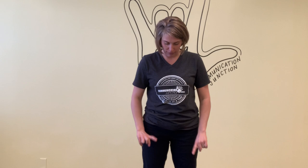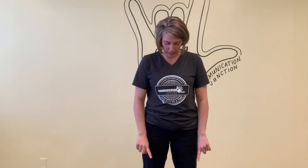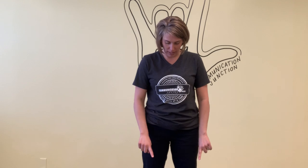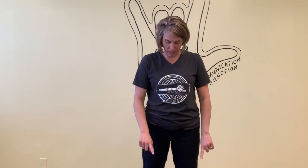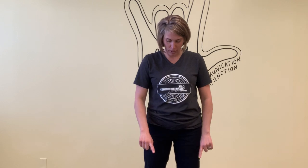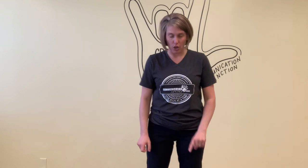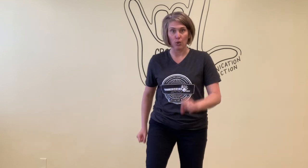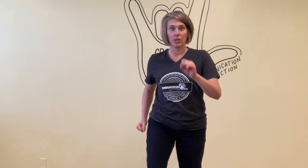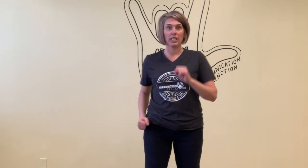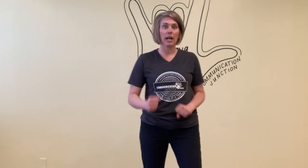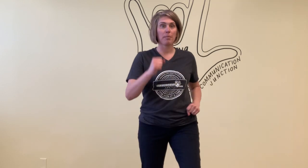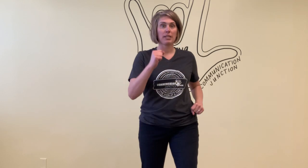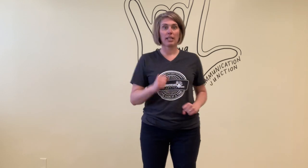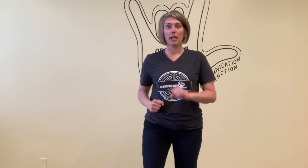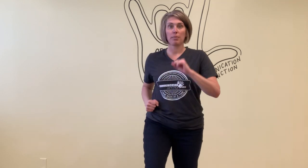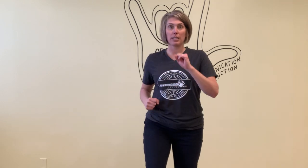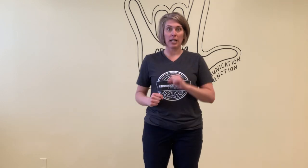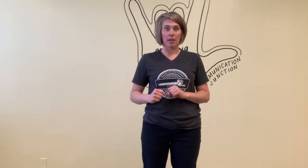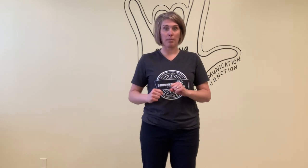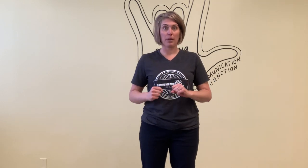feet go stomp, stomp, stomp.